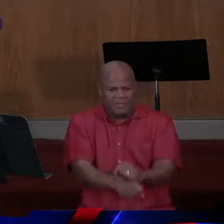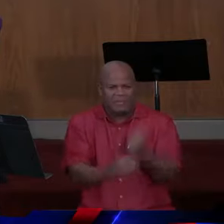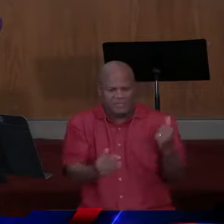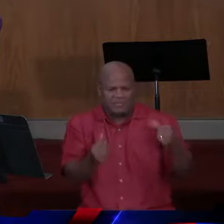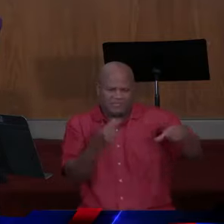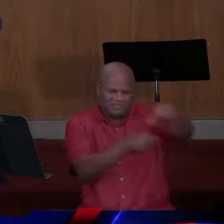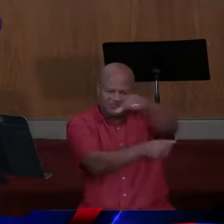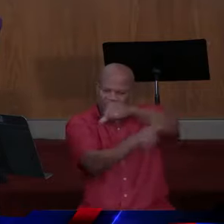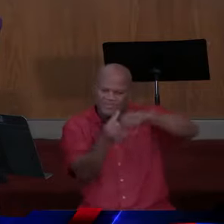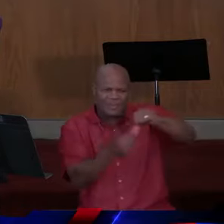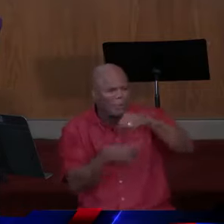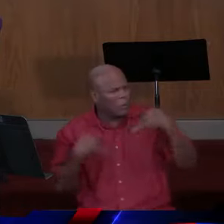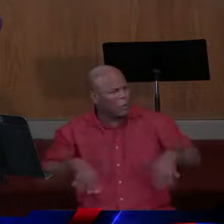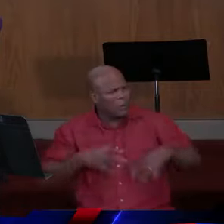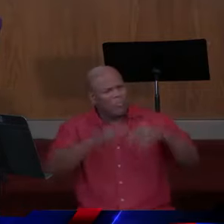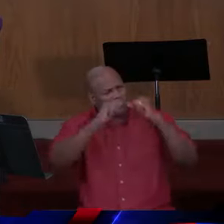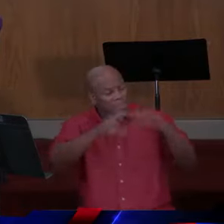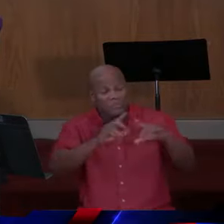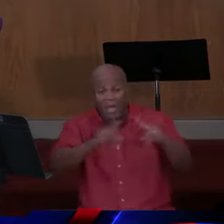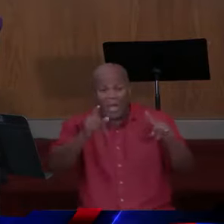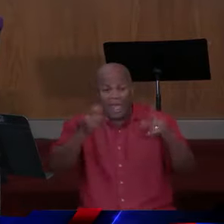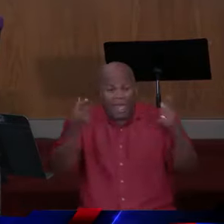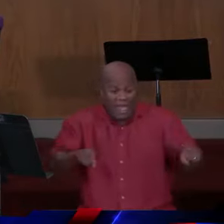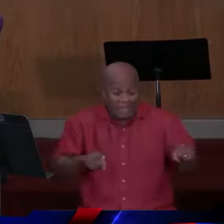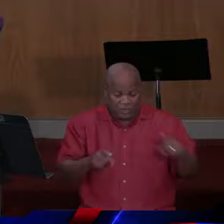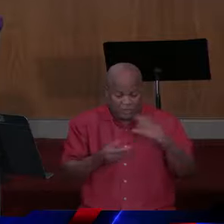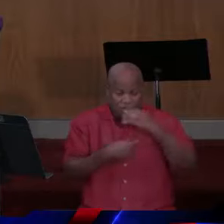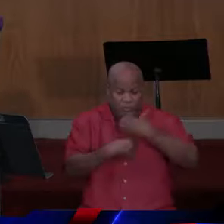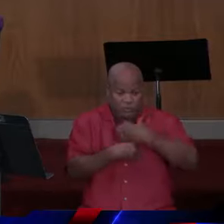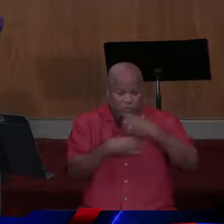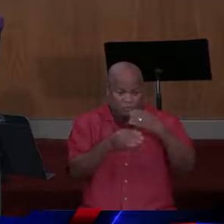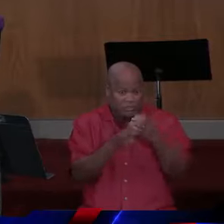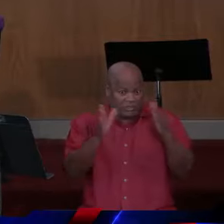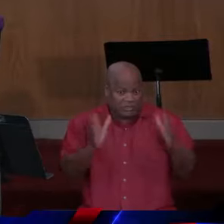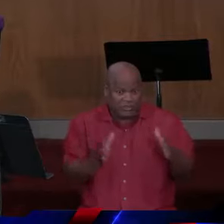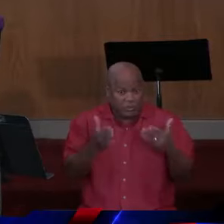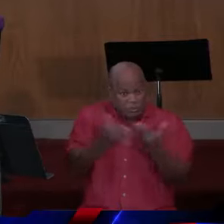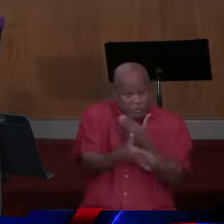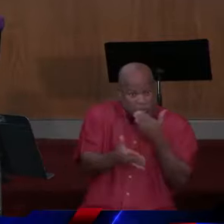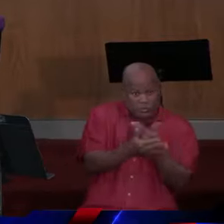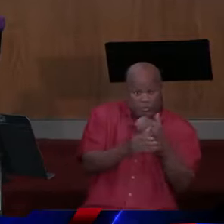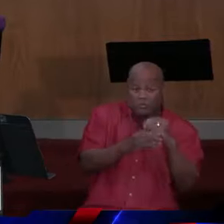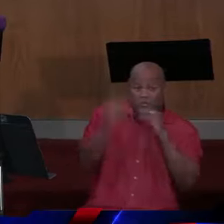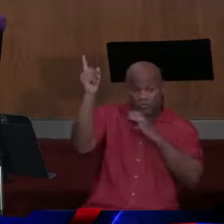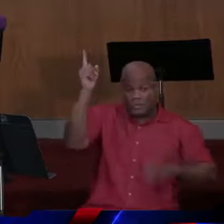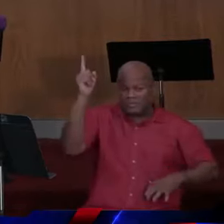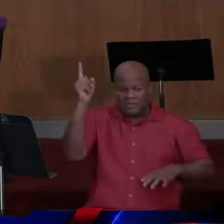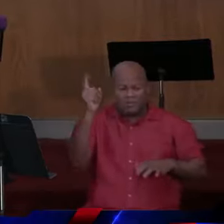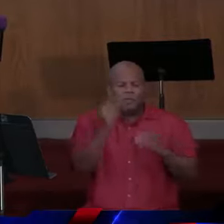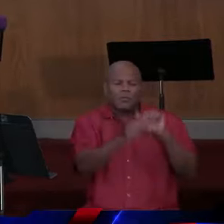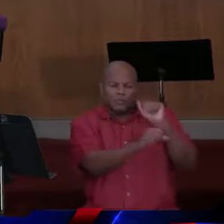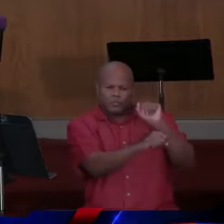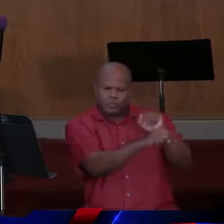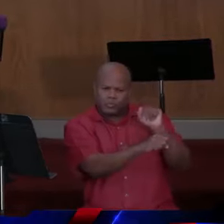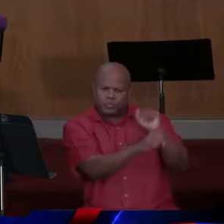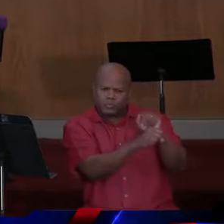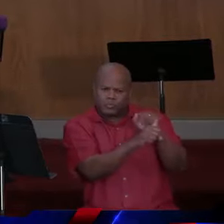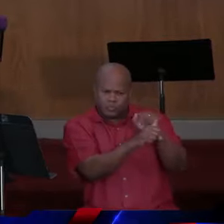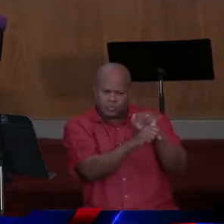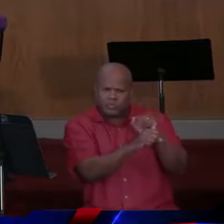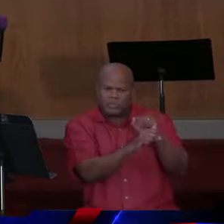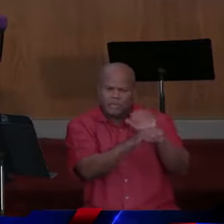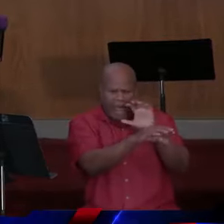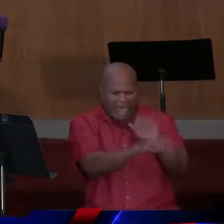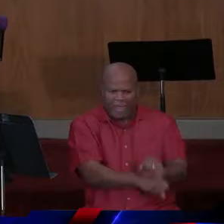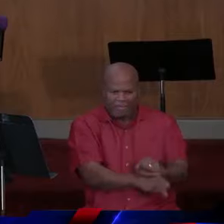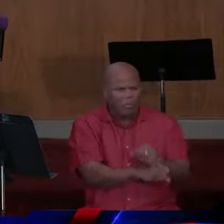fellowship. But since we're new creatures, new creations in Christ, we don't operate on the old